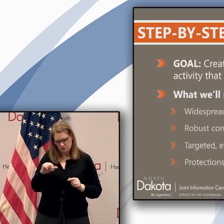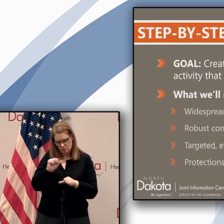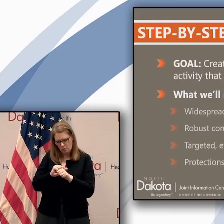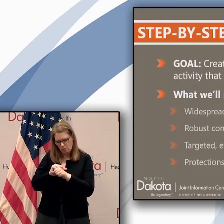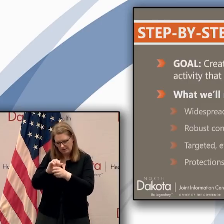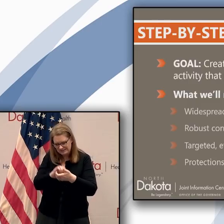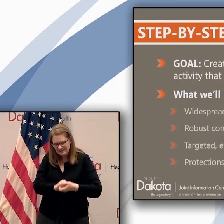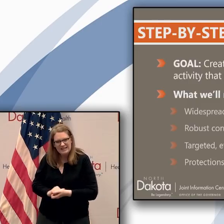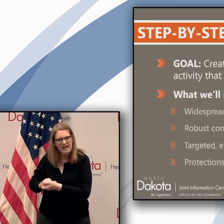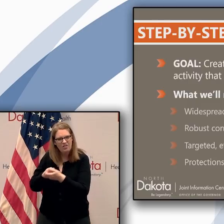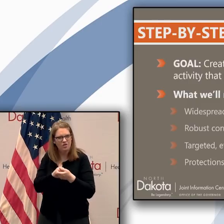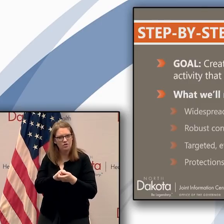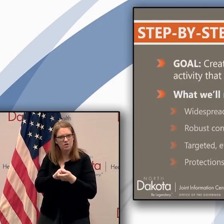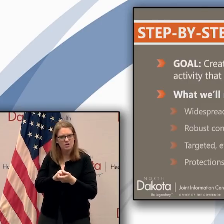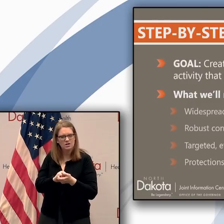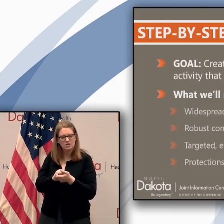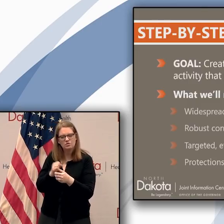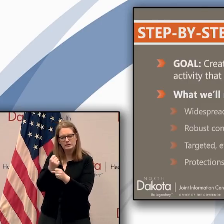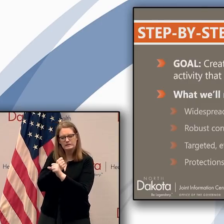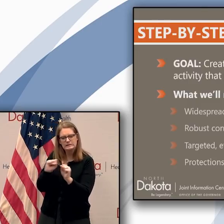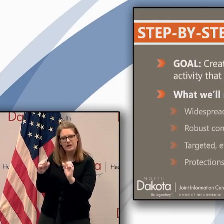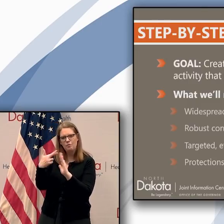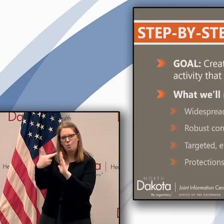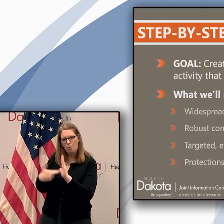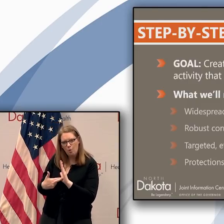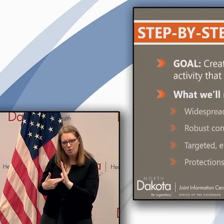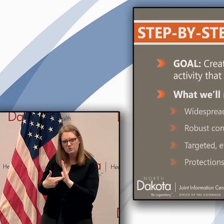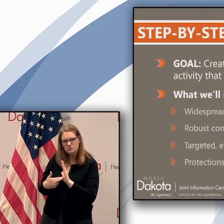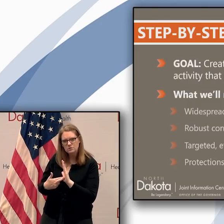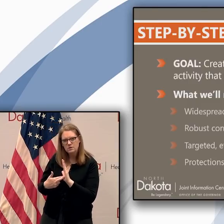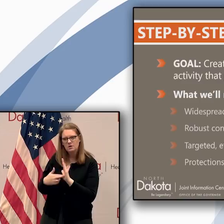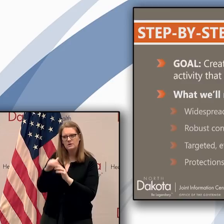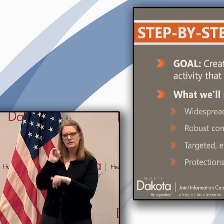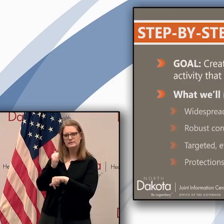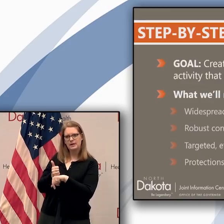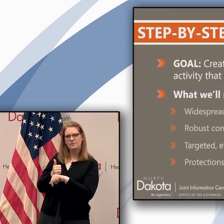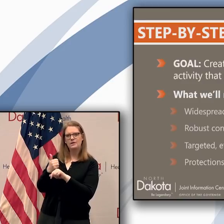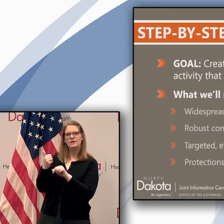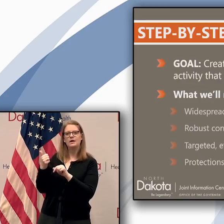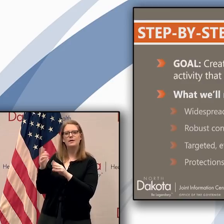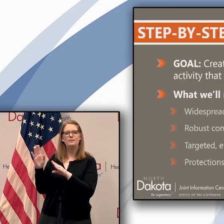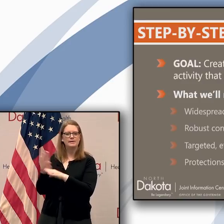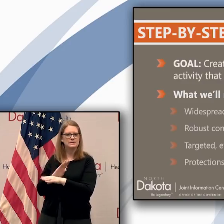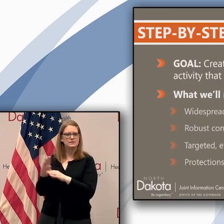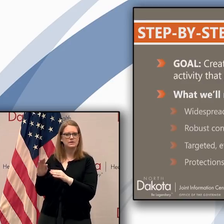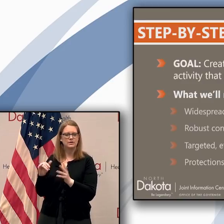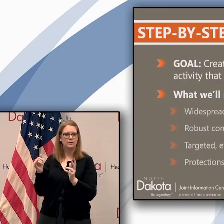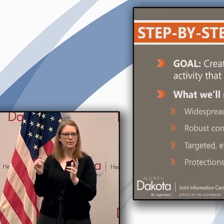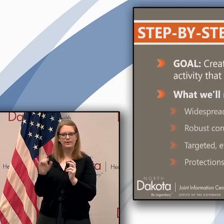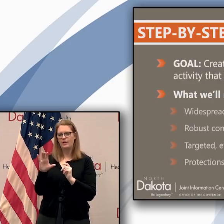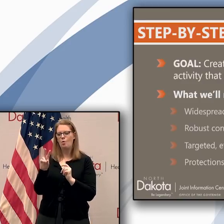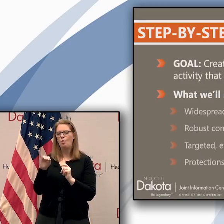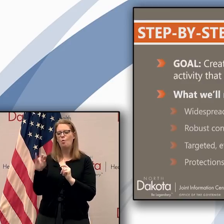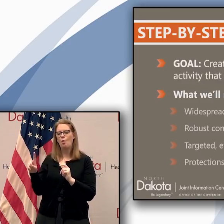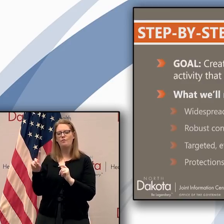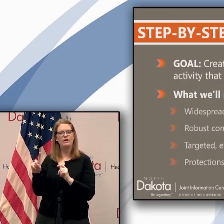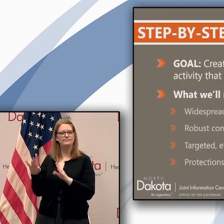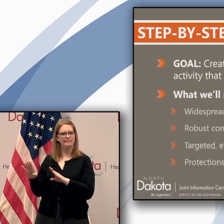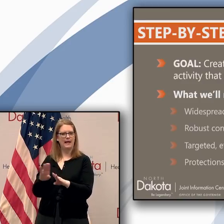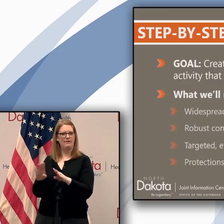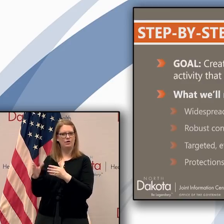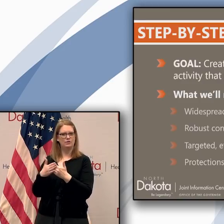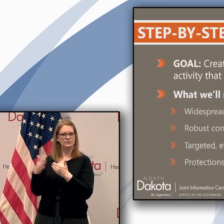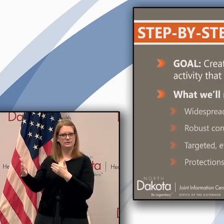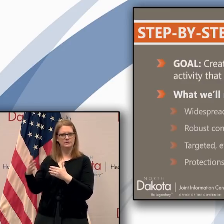come up with safe rules on how to operate your business with COVID adequate going forward. And